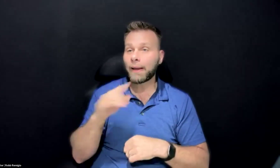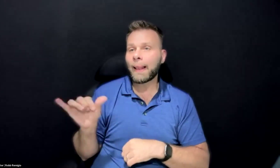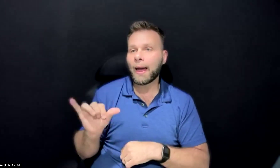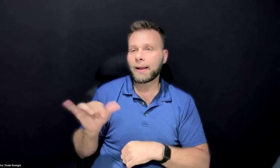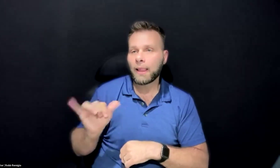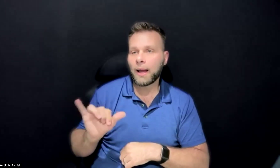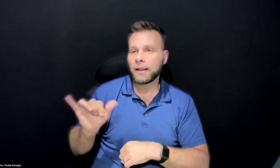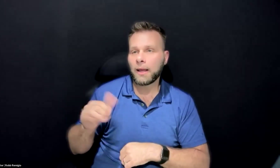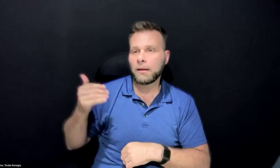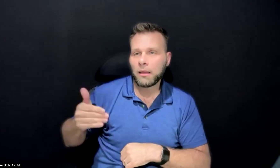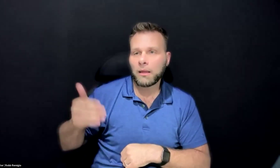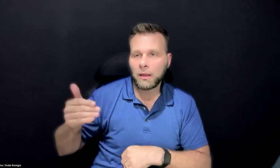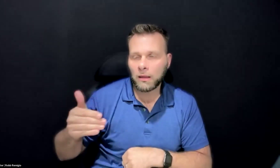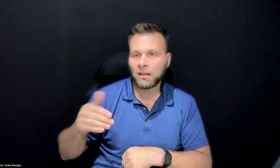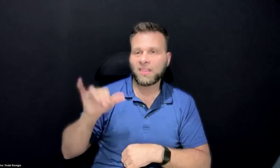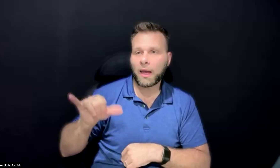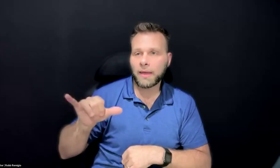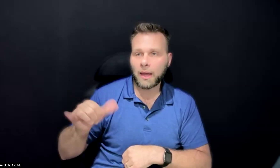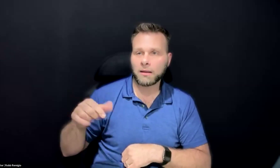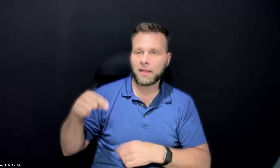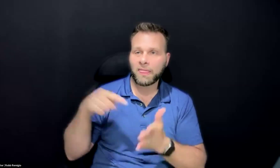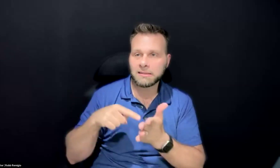So that's a new feature that I just learned about.